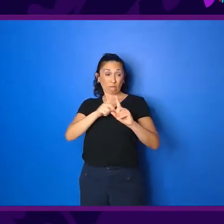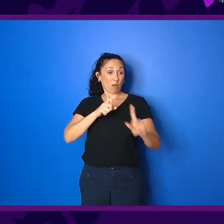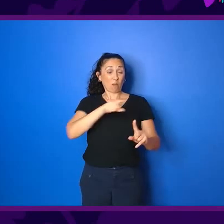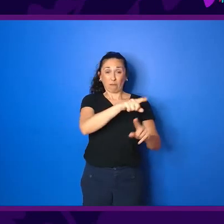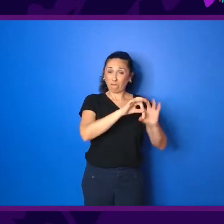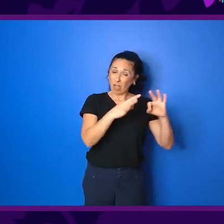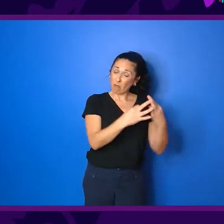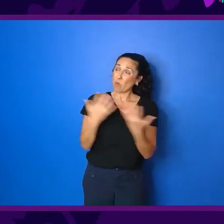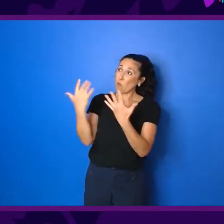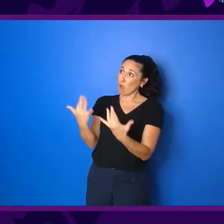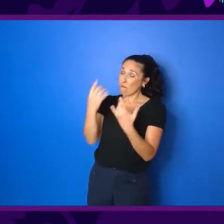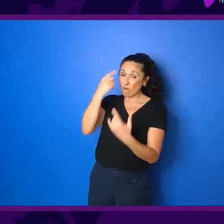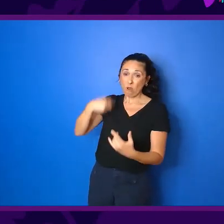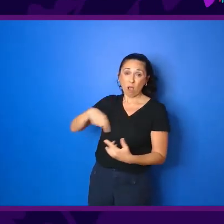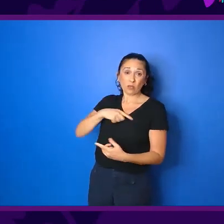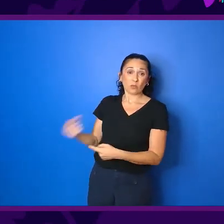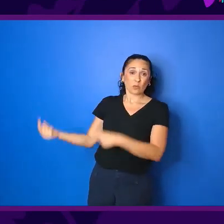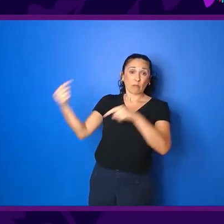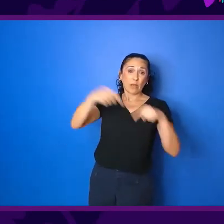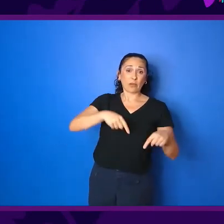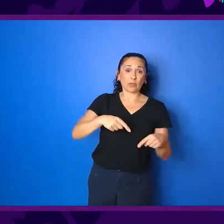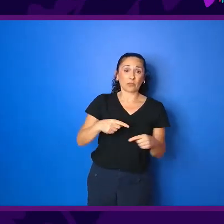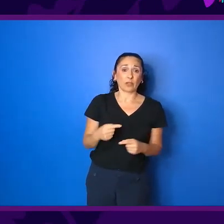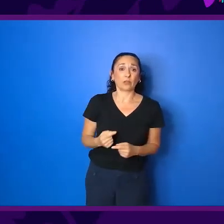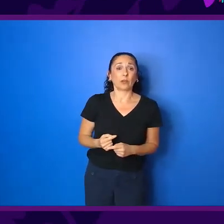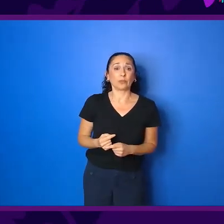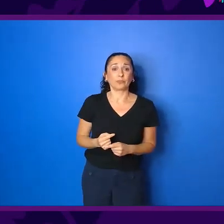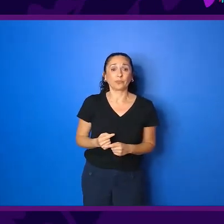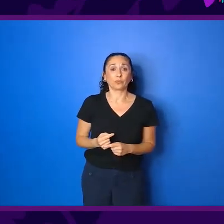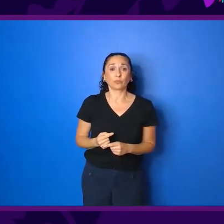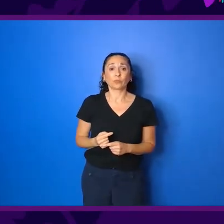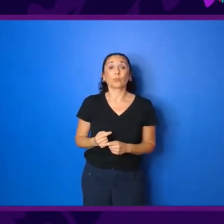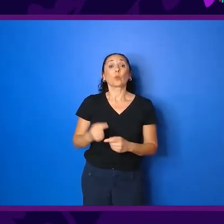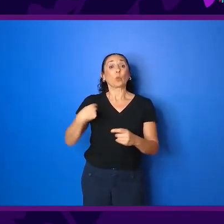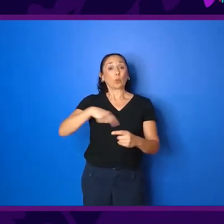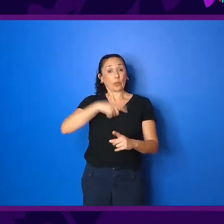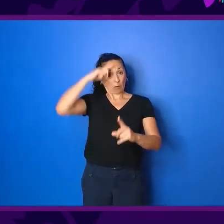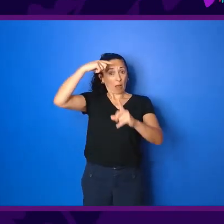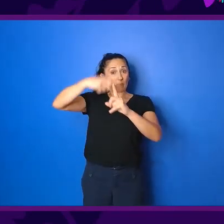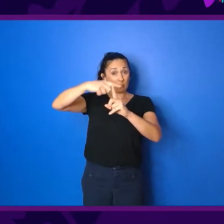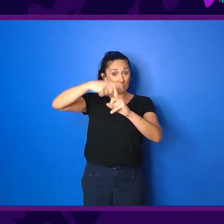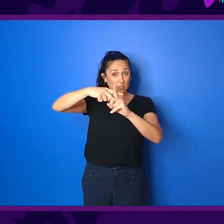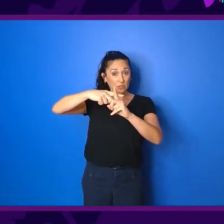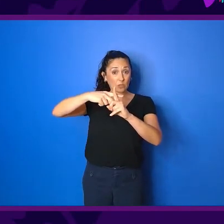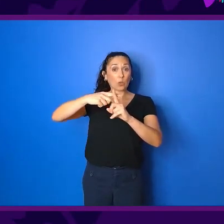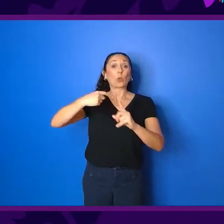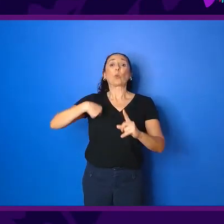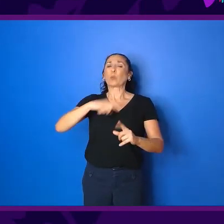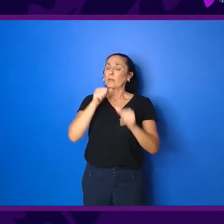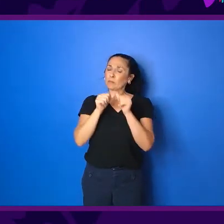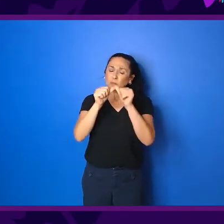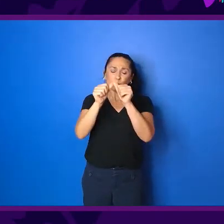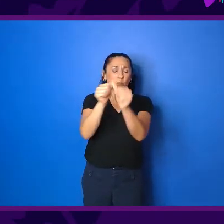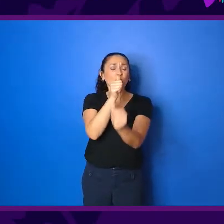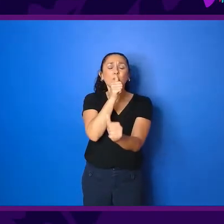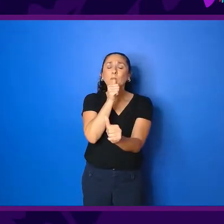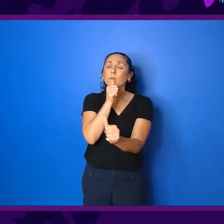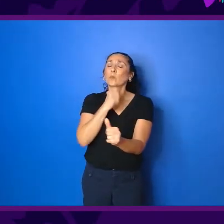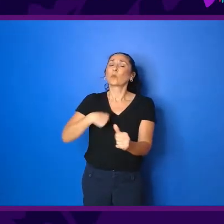home. Estamos aquí. Estamos optimistic. Estamos resilient. Estamos